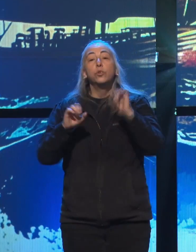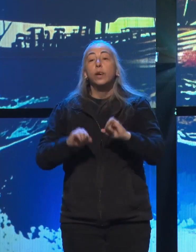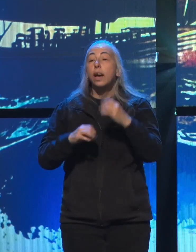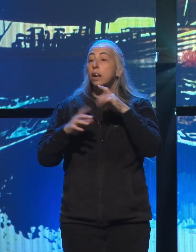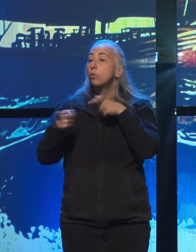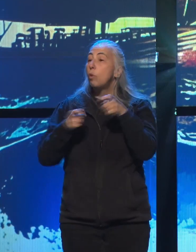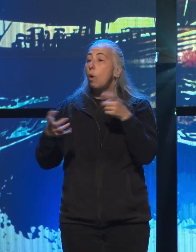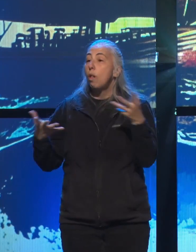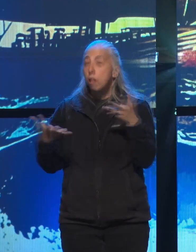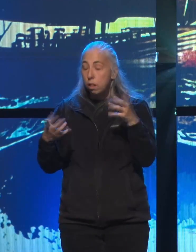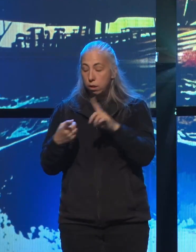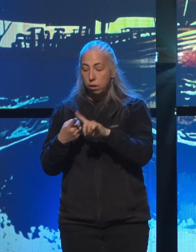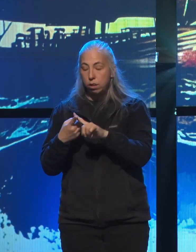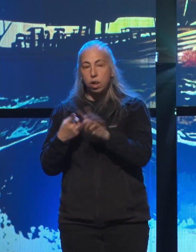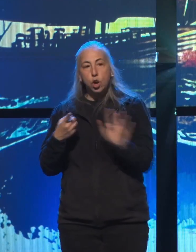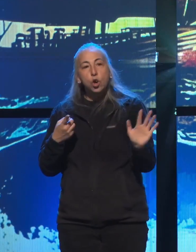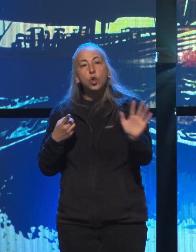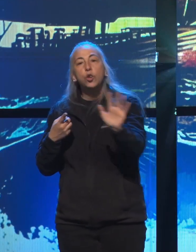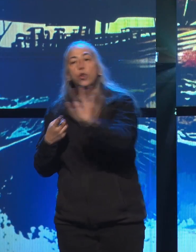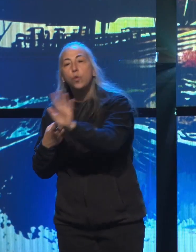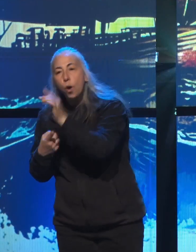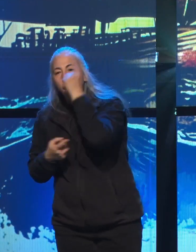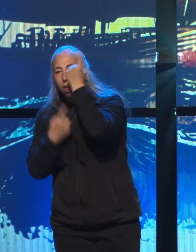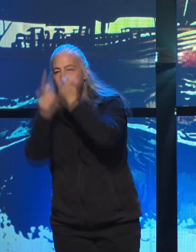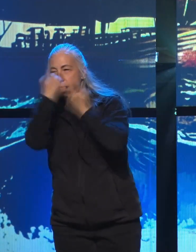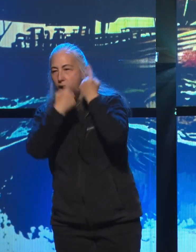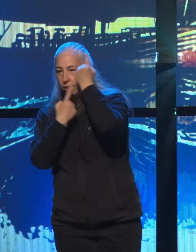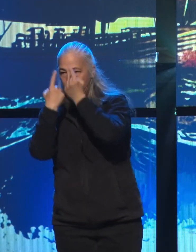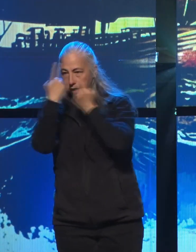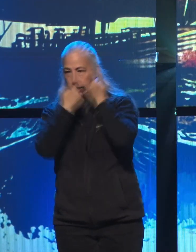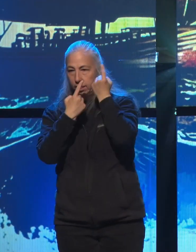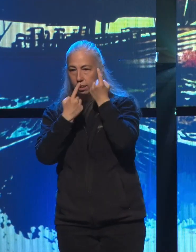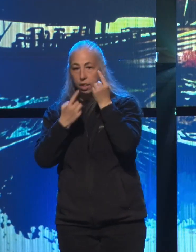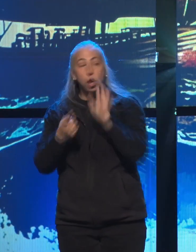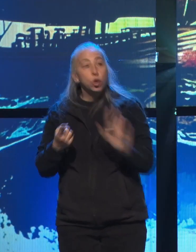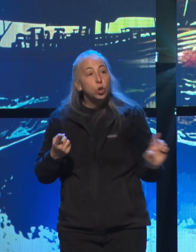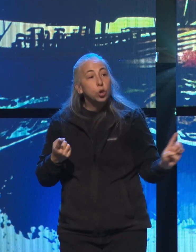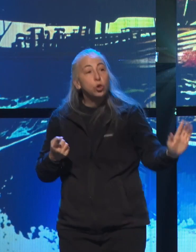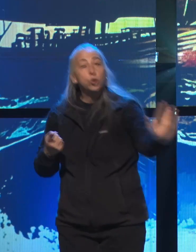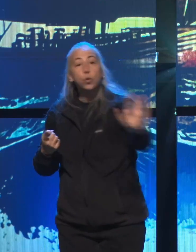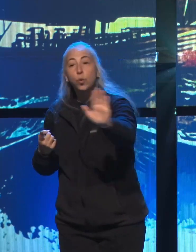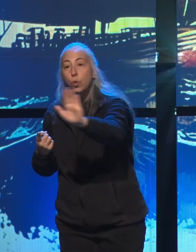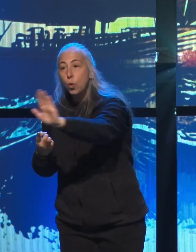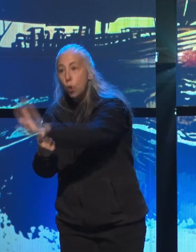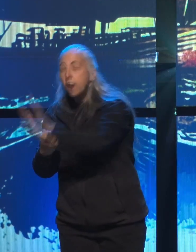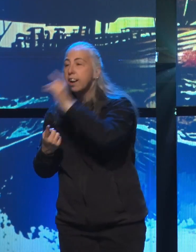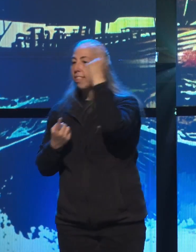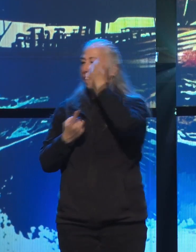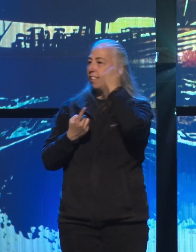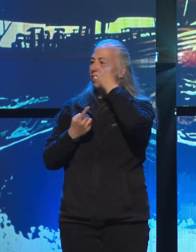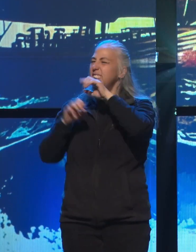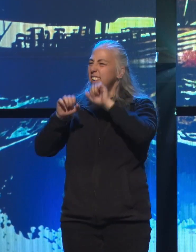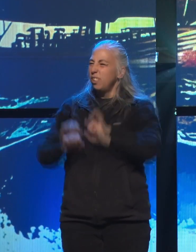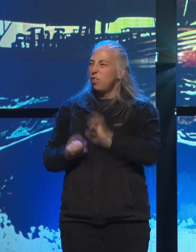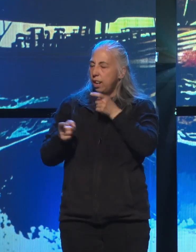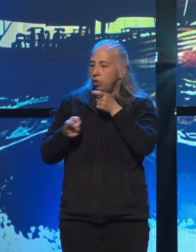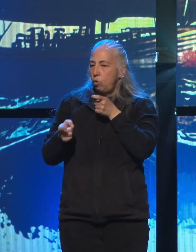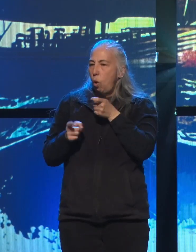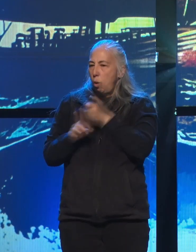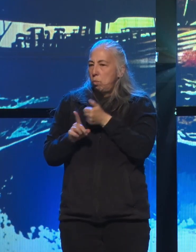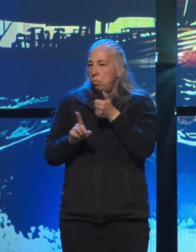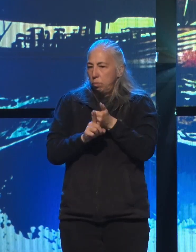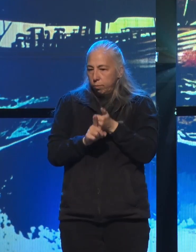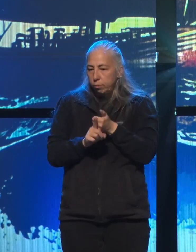thoughts. Notice the pronouns here, the possessive pronouns. You can control your thoughts,